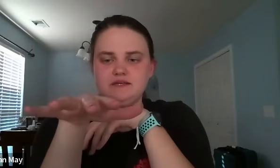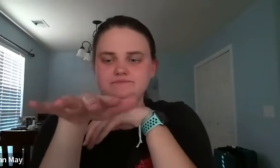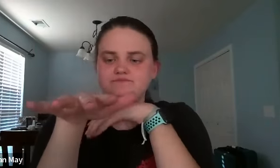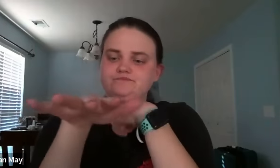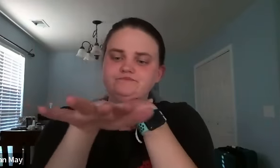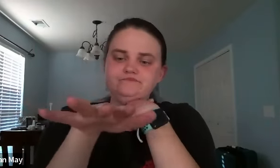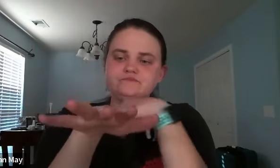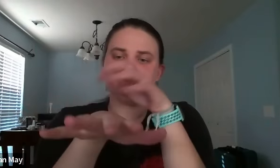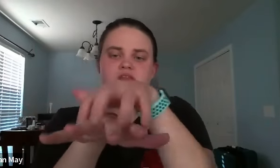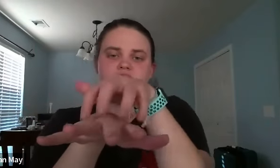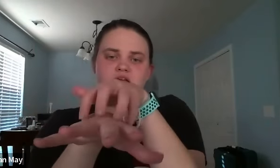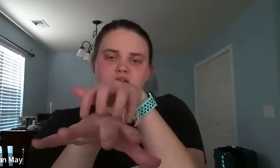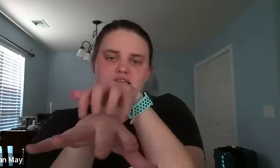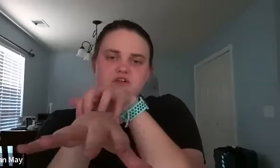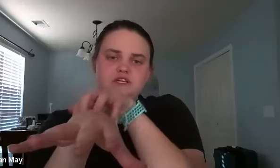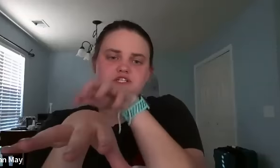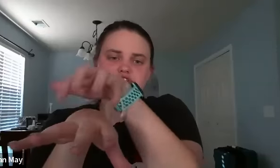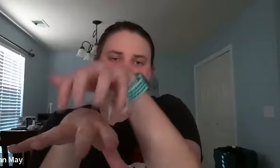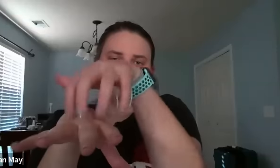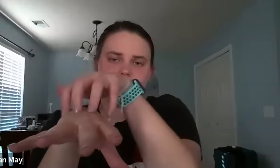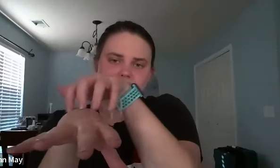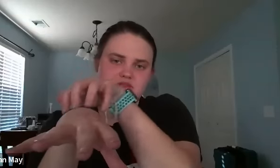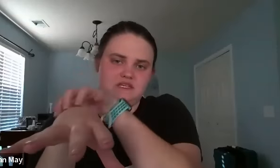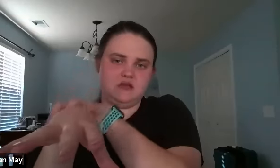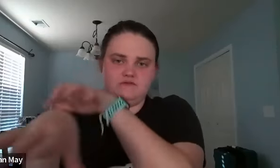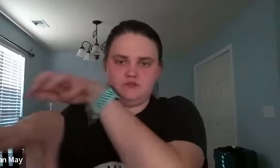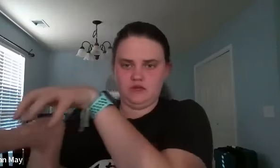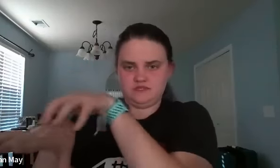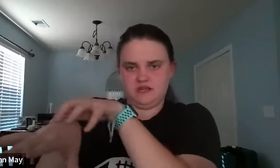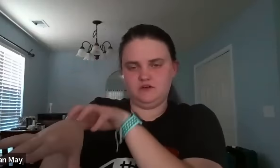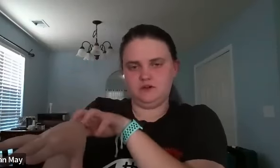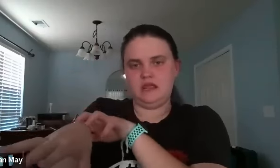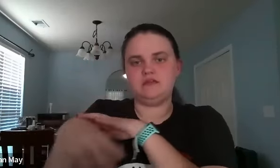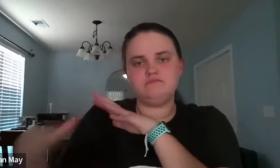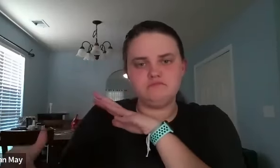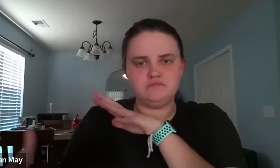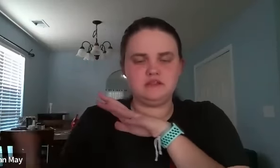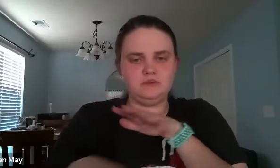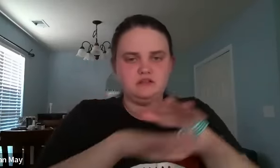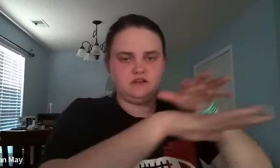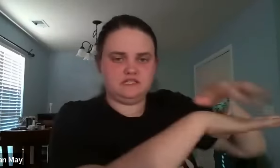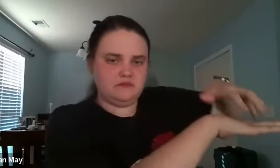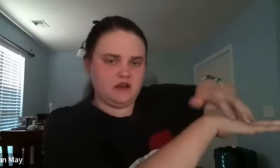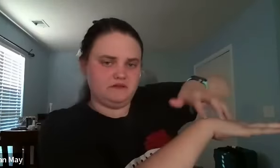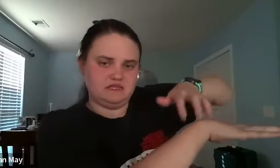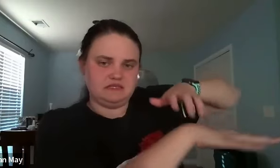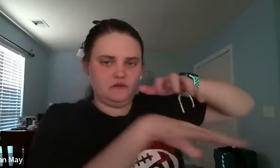it, as long as you're showing the bouncing of the grapes, like kind of on your hand, it'll be clear. It doesn't matter if it's like